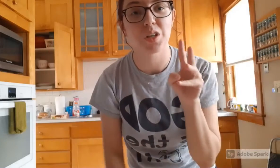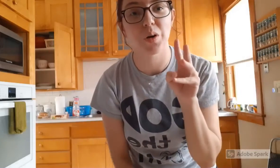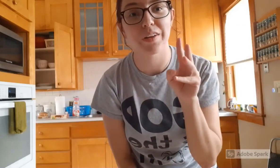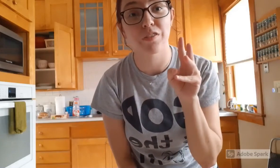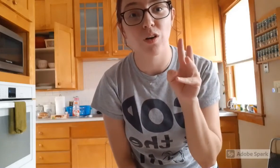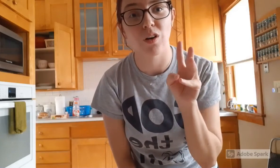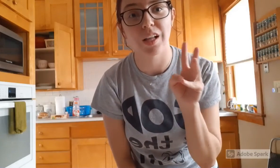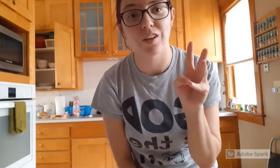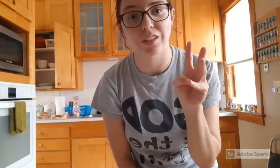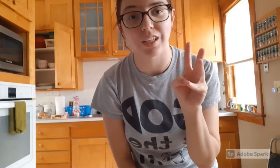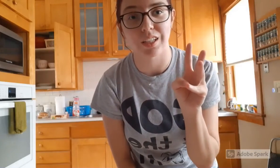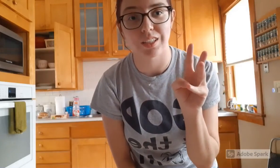in full it looks like this.